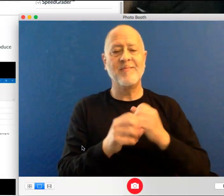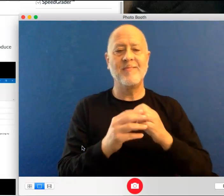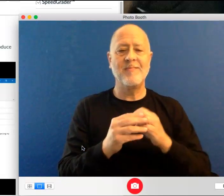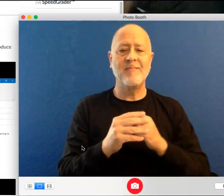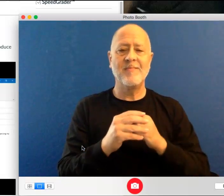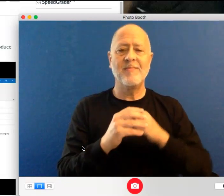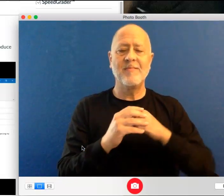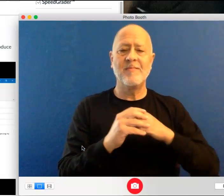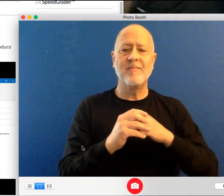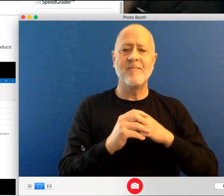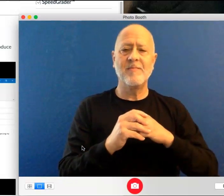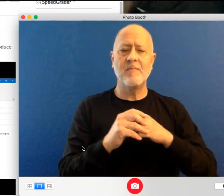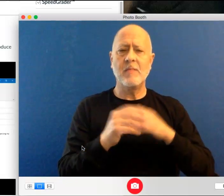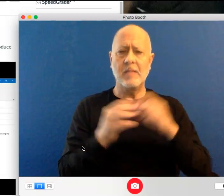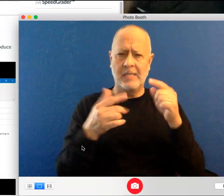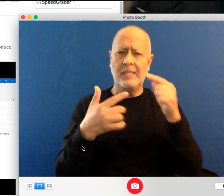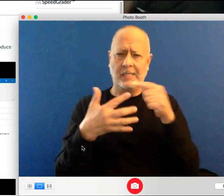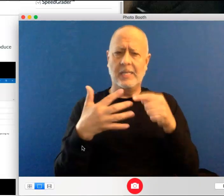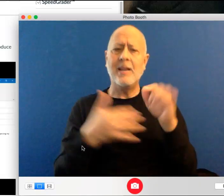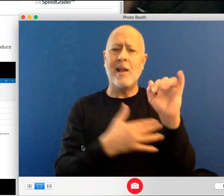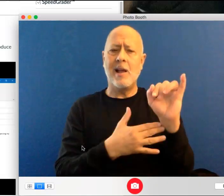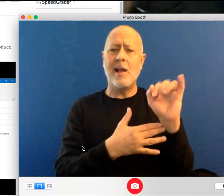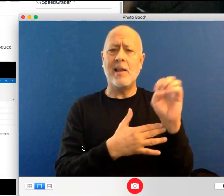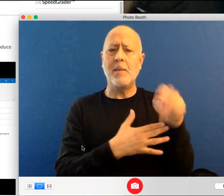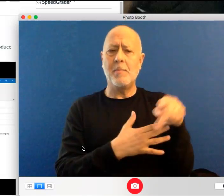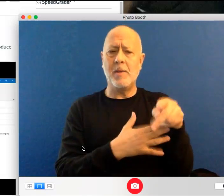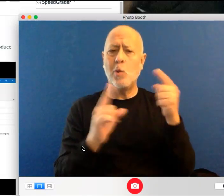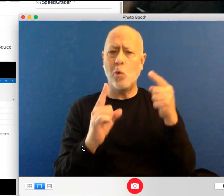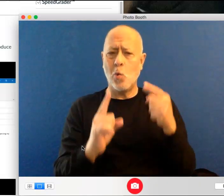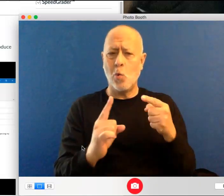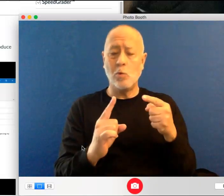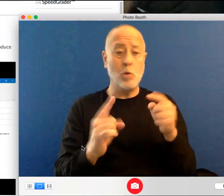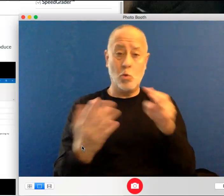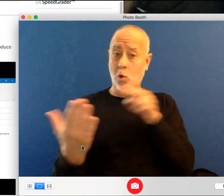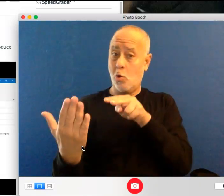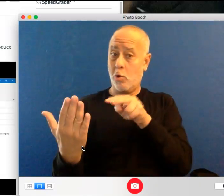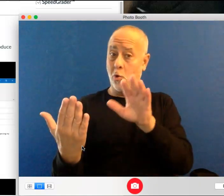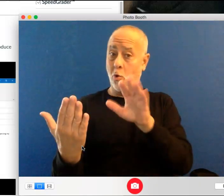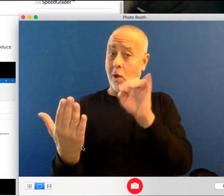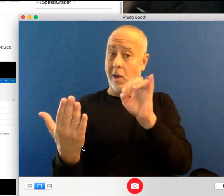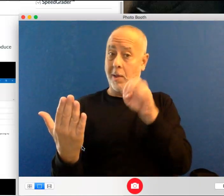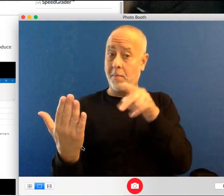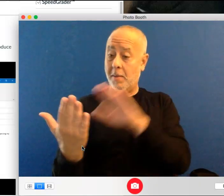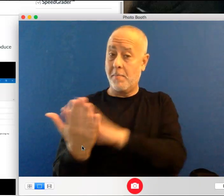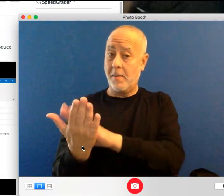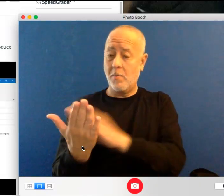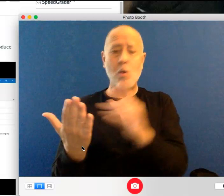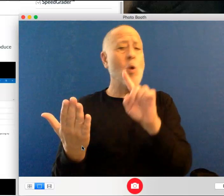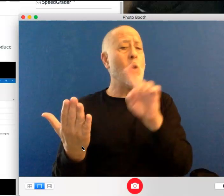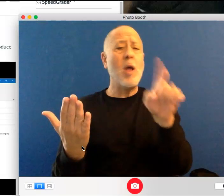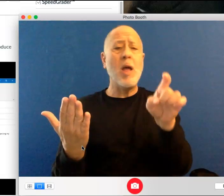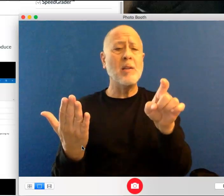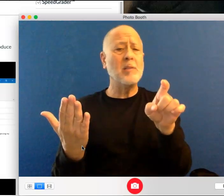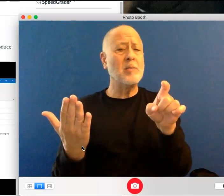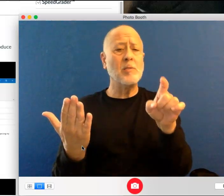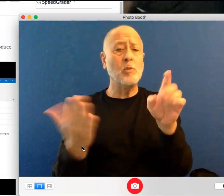State what those IEP goals are. You can look at your IEP document, or you can simply ask your learning